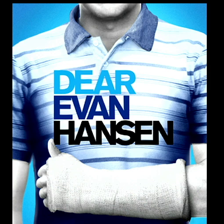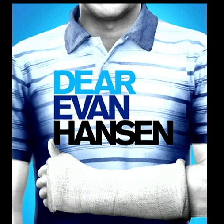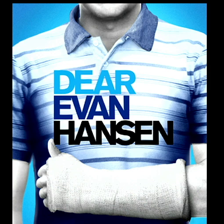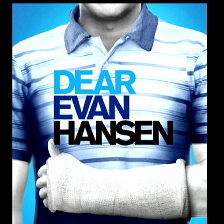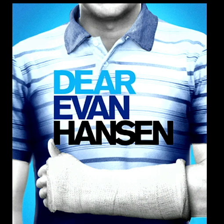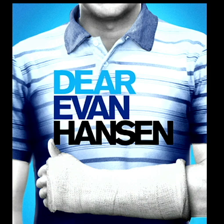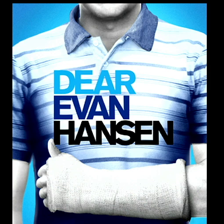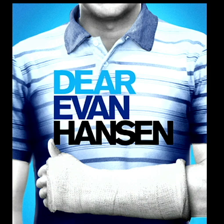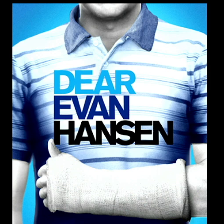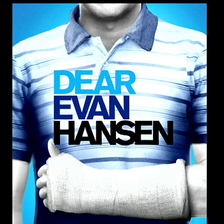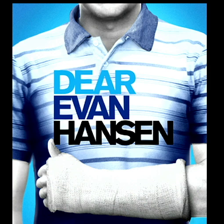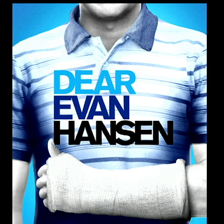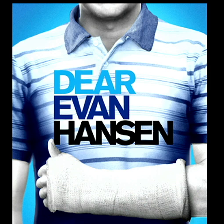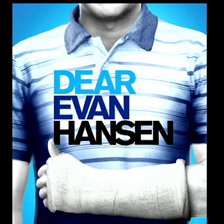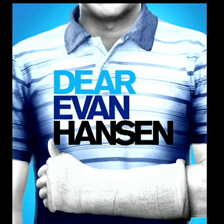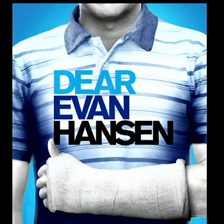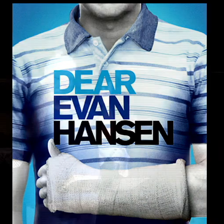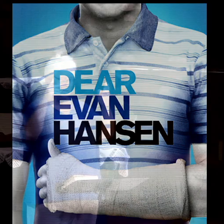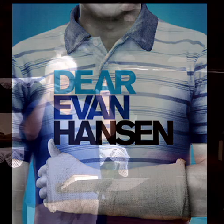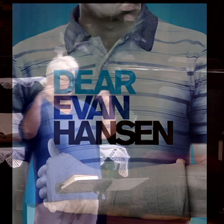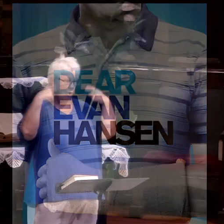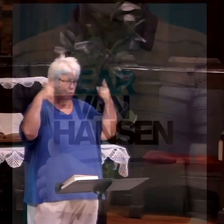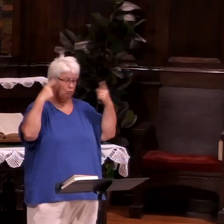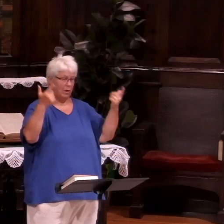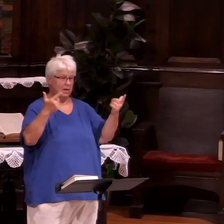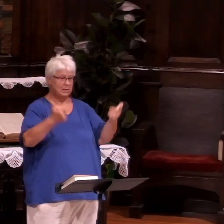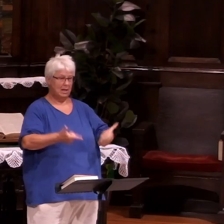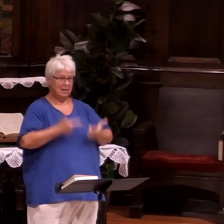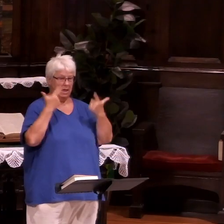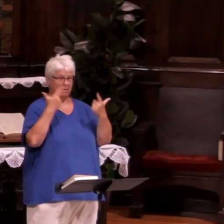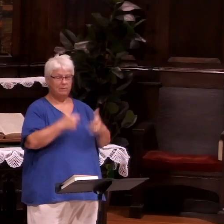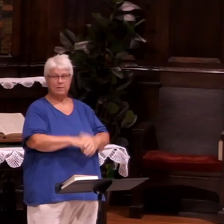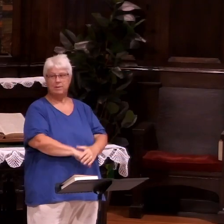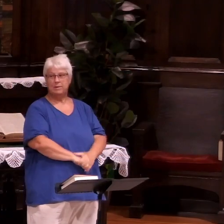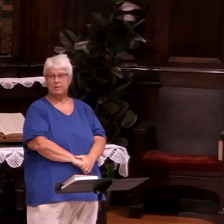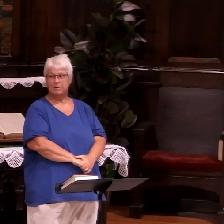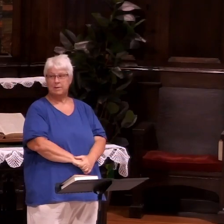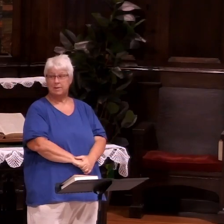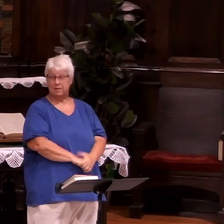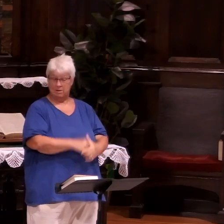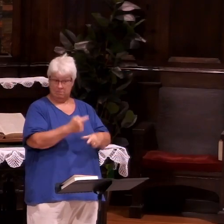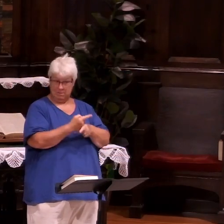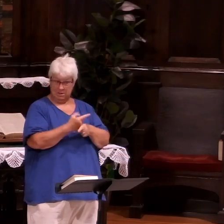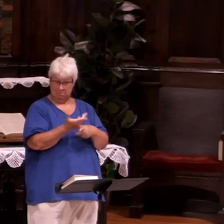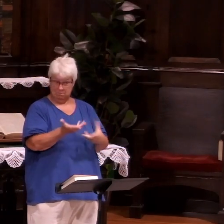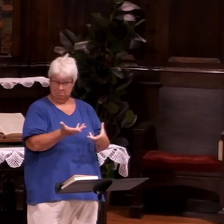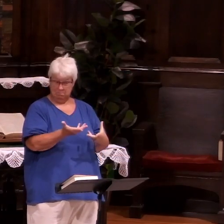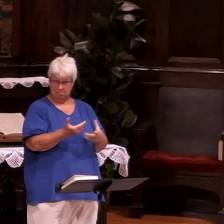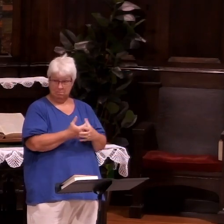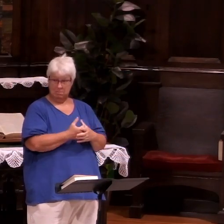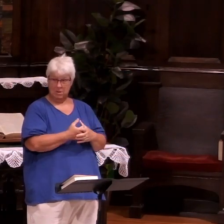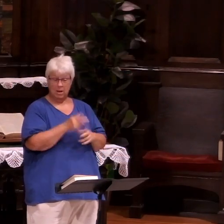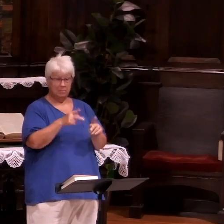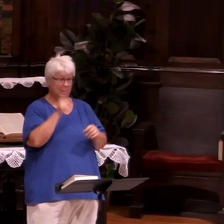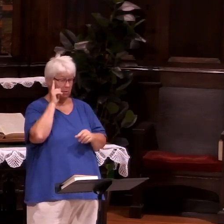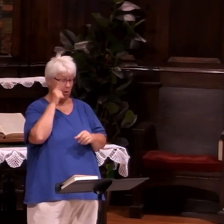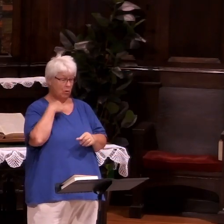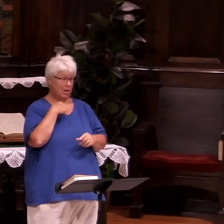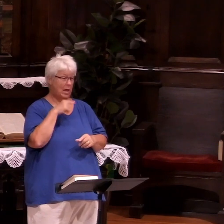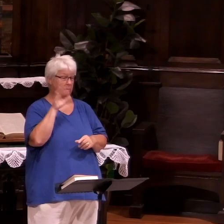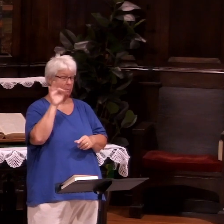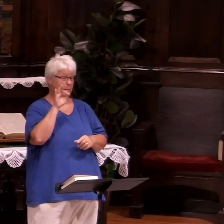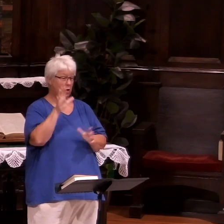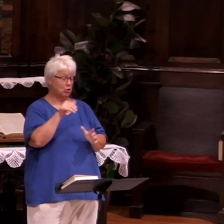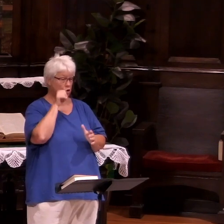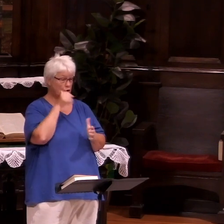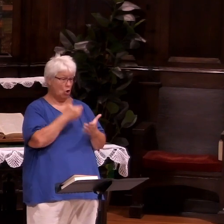pretty wild and crazy lifestyle. And once people hear that I'm a